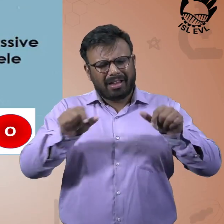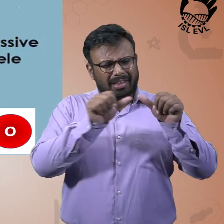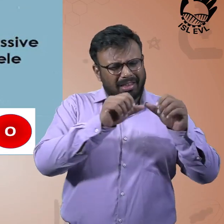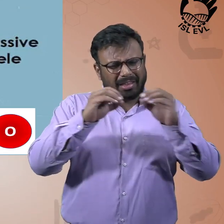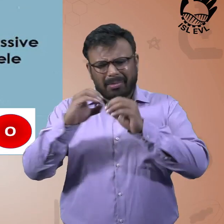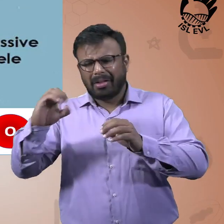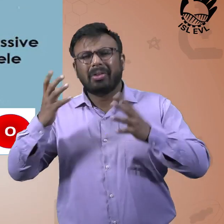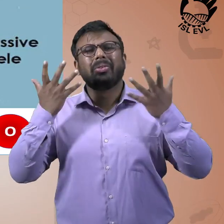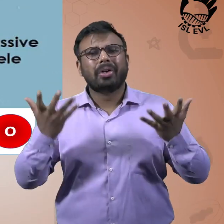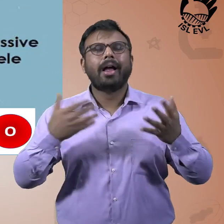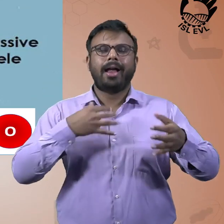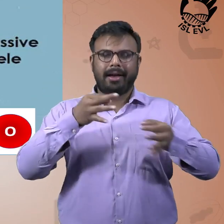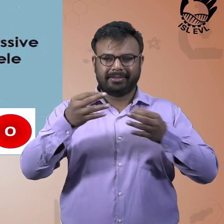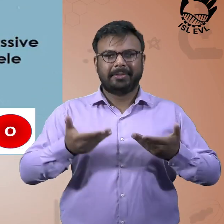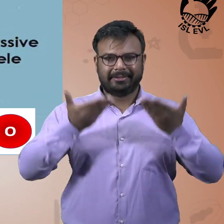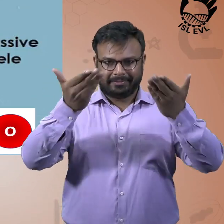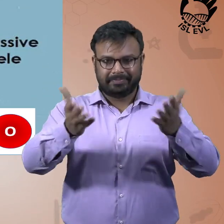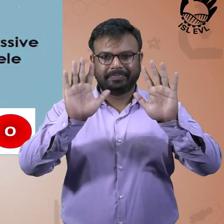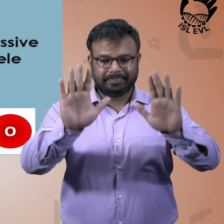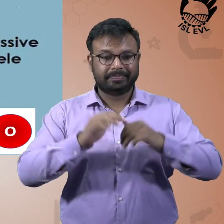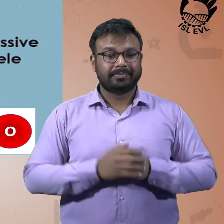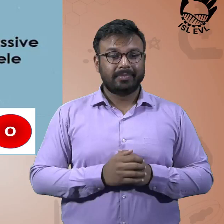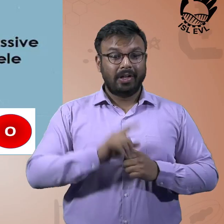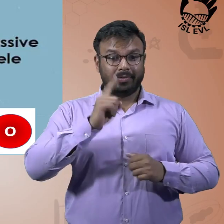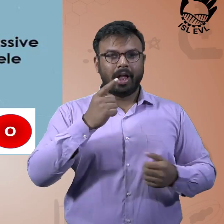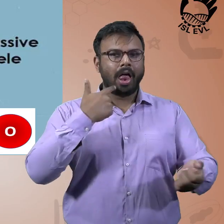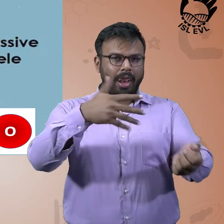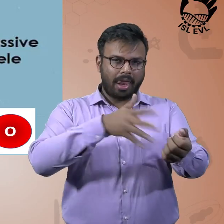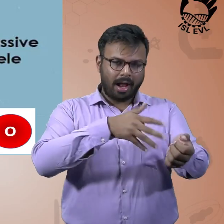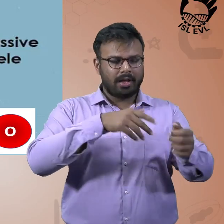us understand why everyone has different kind of blood groups.